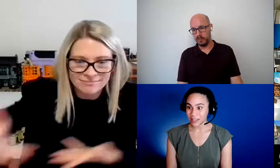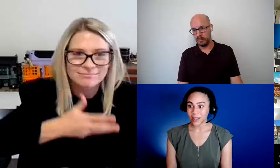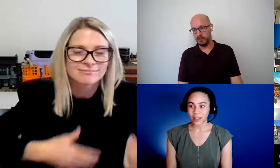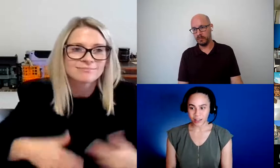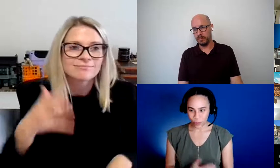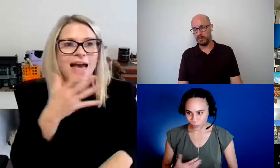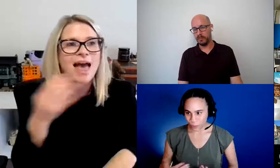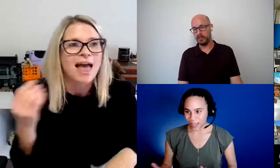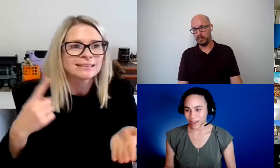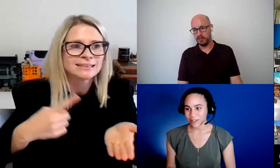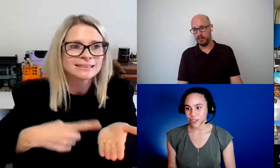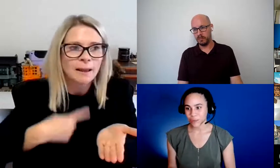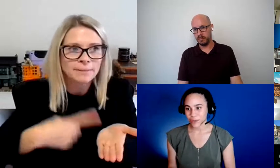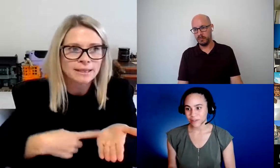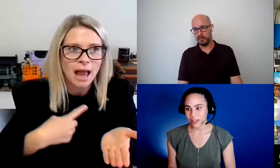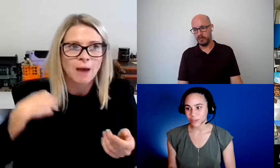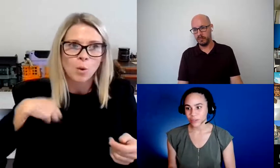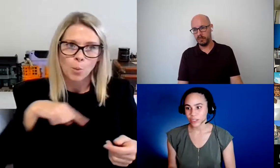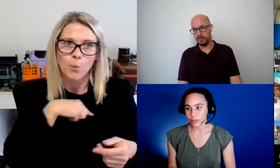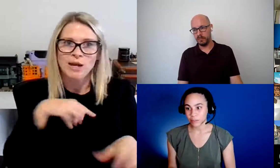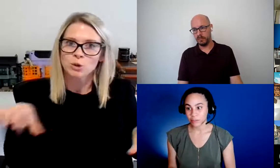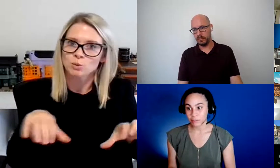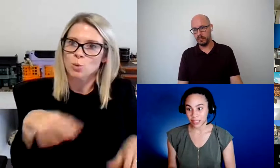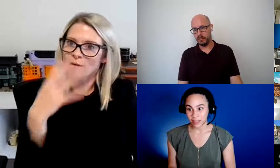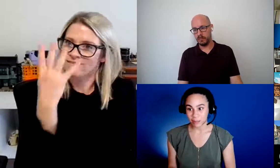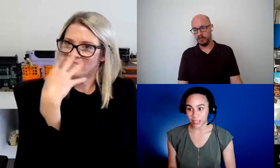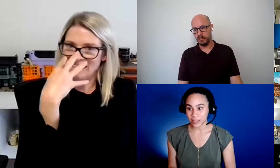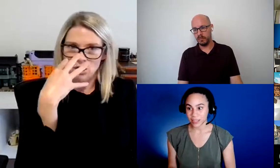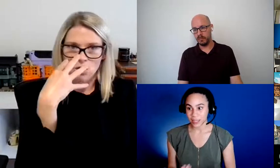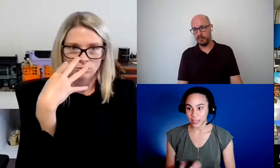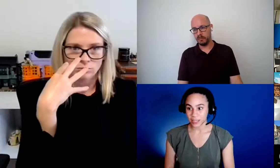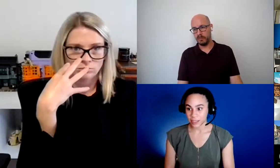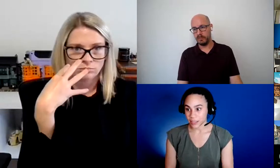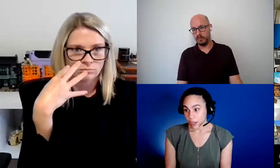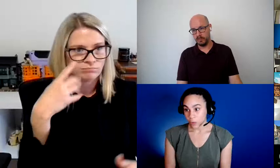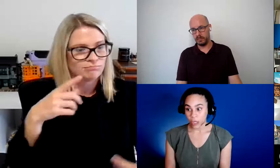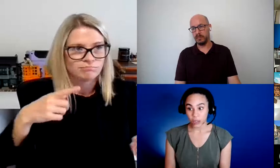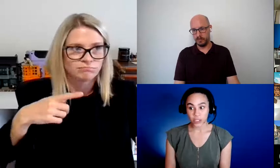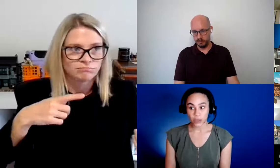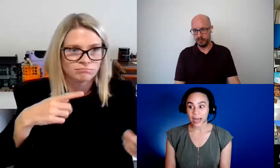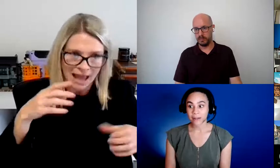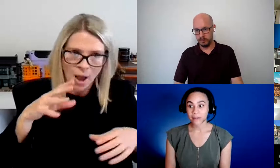we have interpreters available to be in the meetings. And we also have